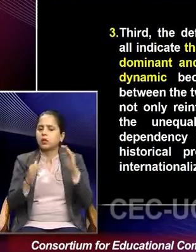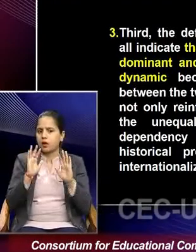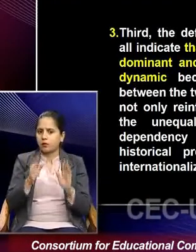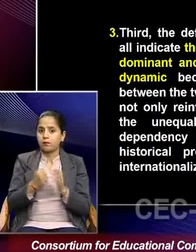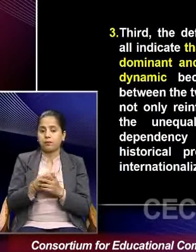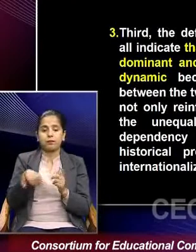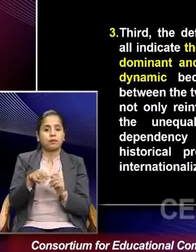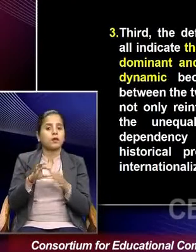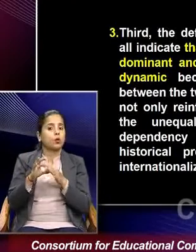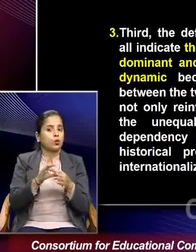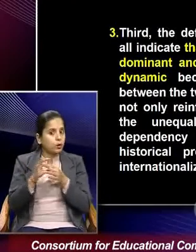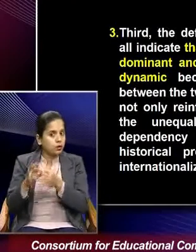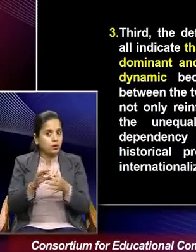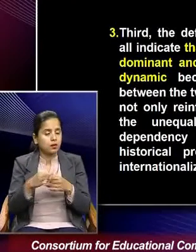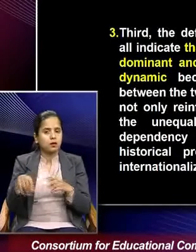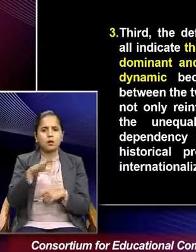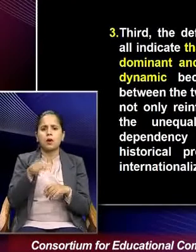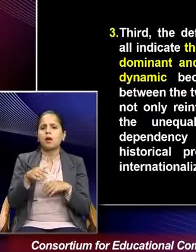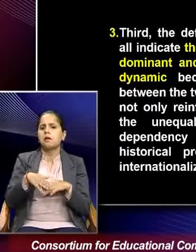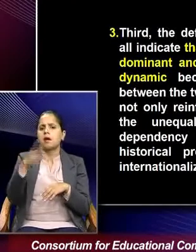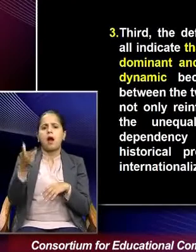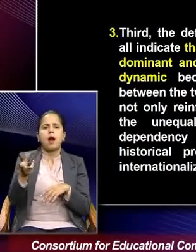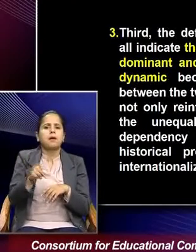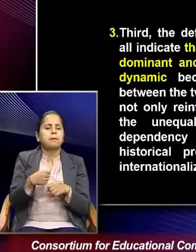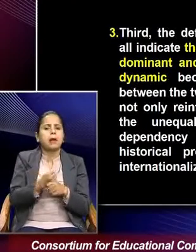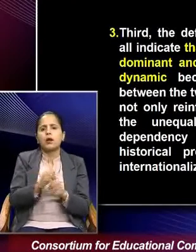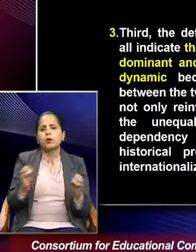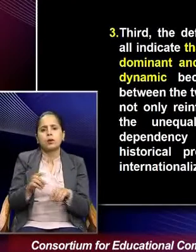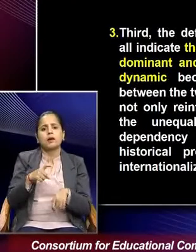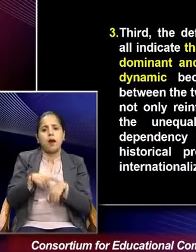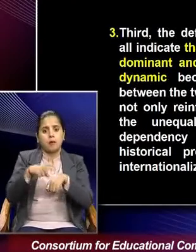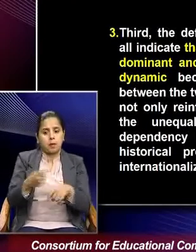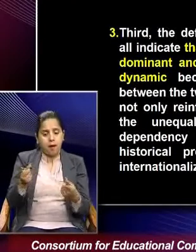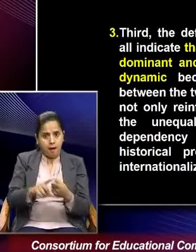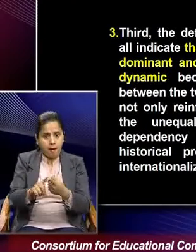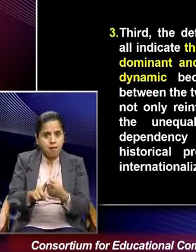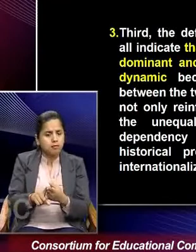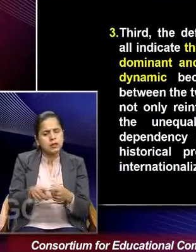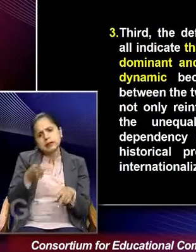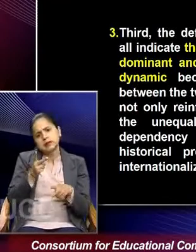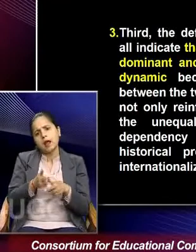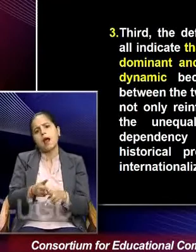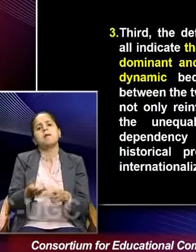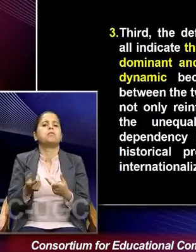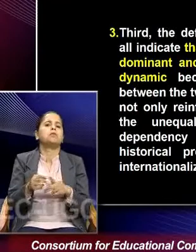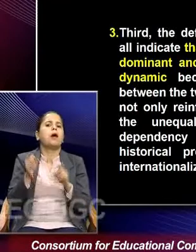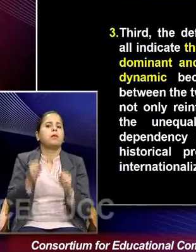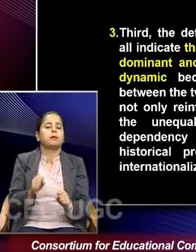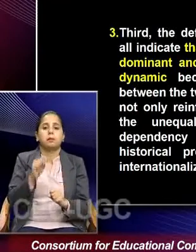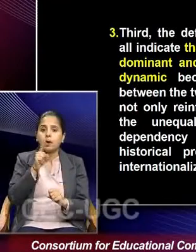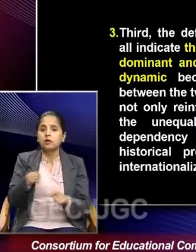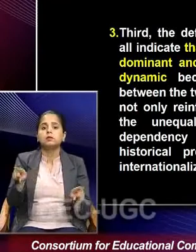these relationships are not going to reinforce itself time and again, means remains permanent, but they will